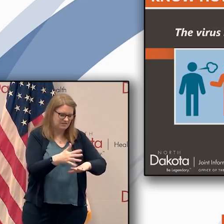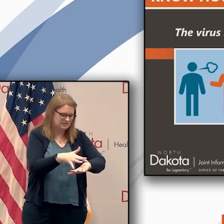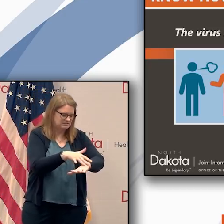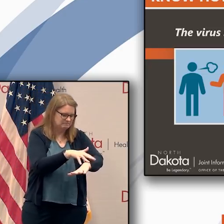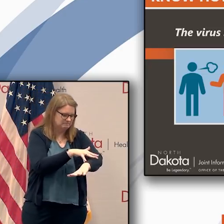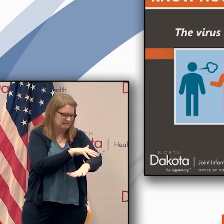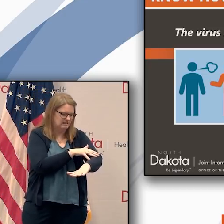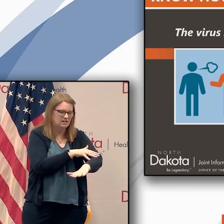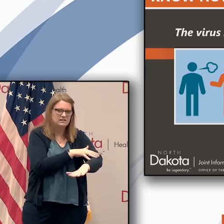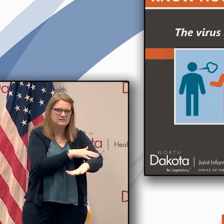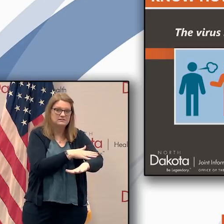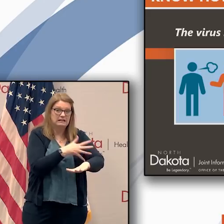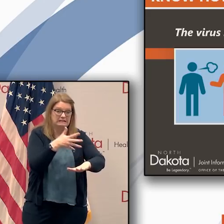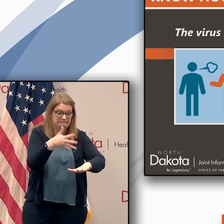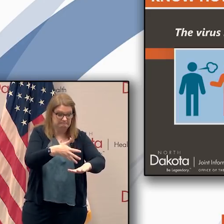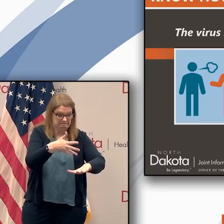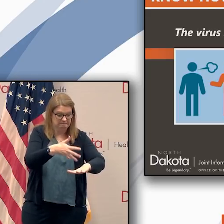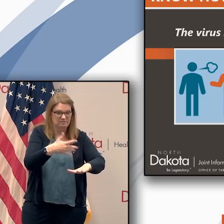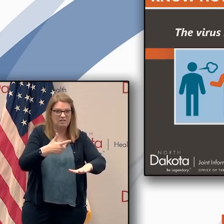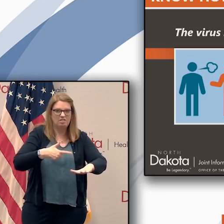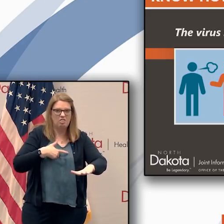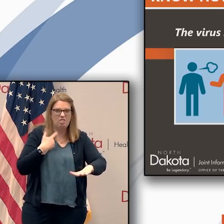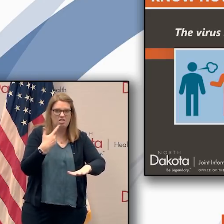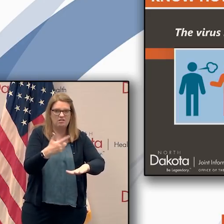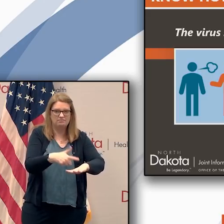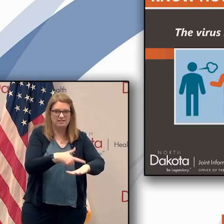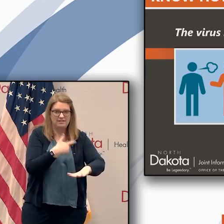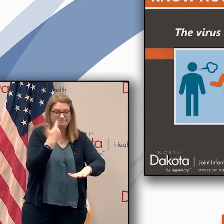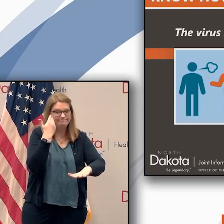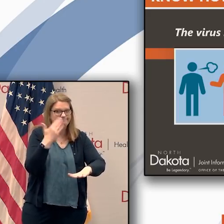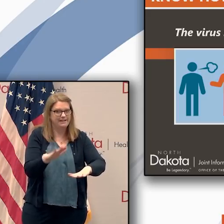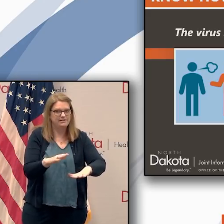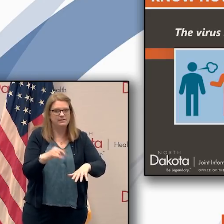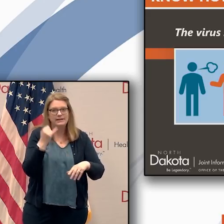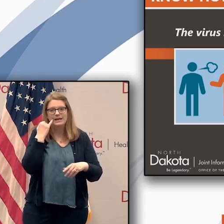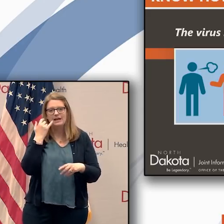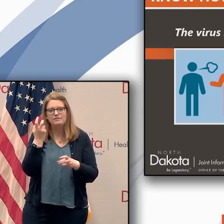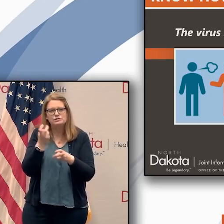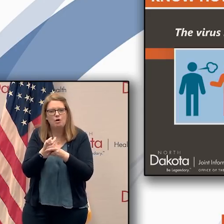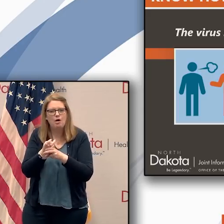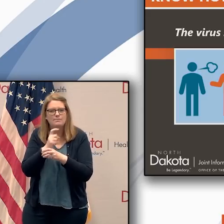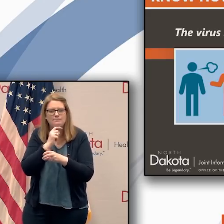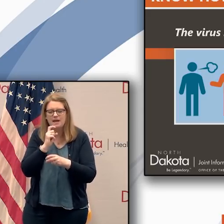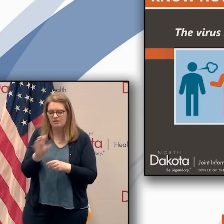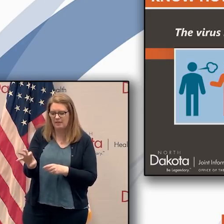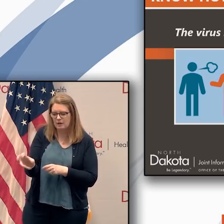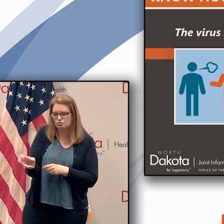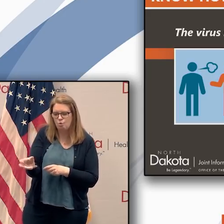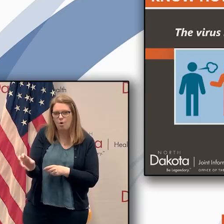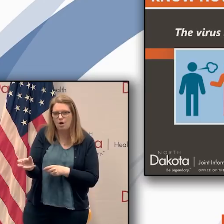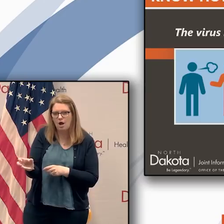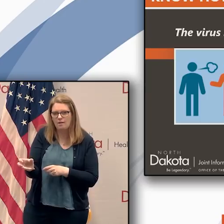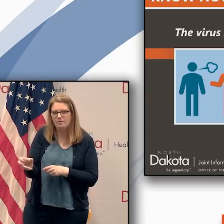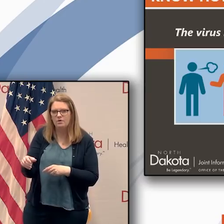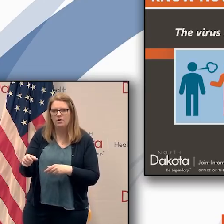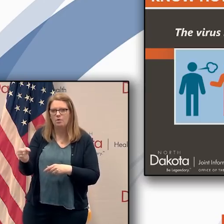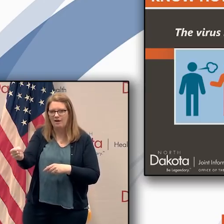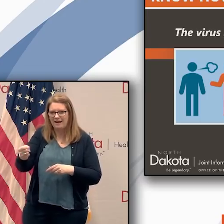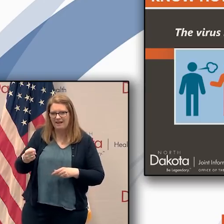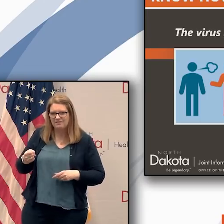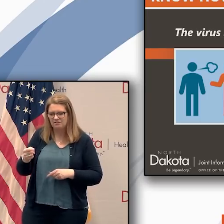a hard, like a hard metallic surface, like a doorknob or a door handle, it could live a very long